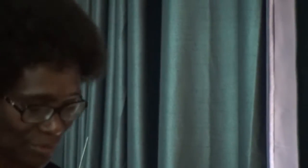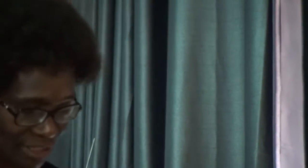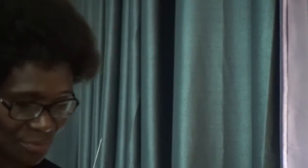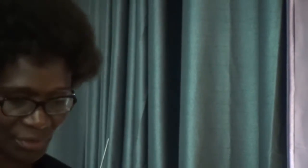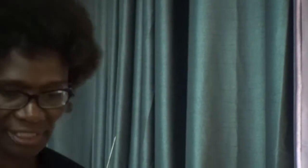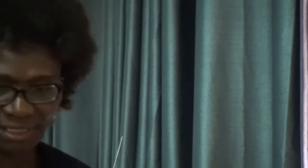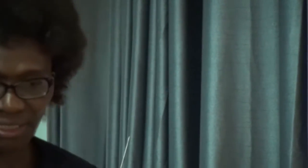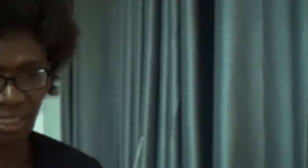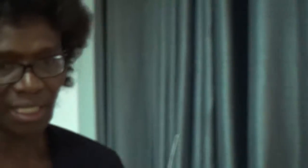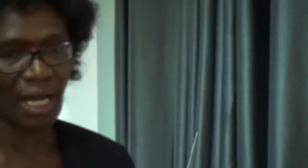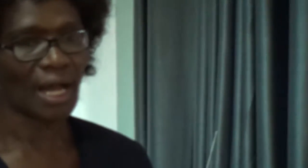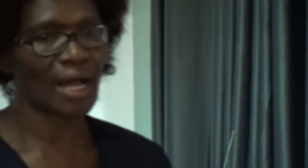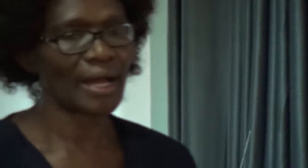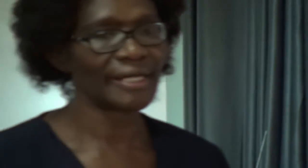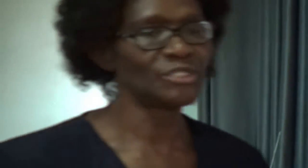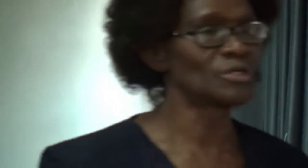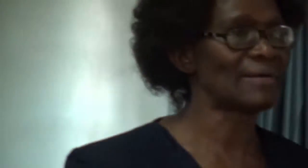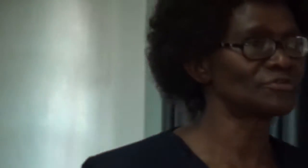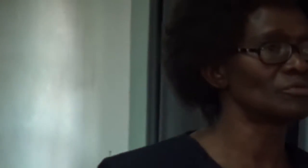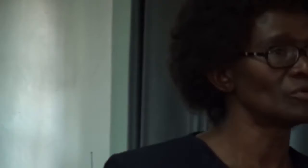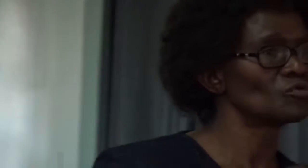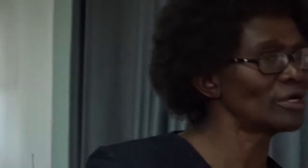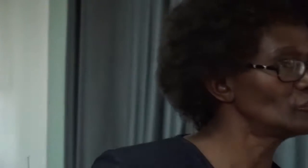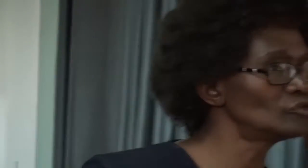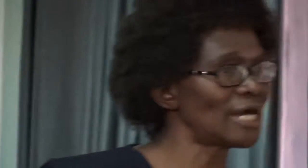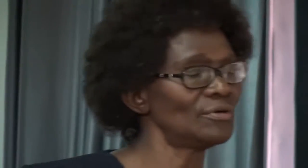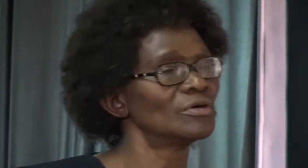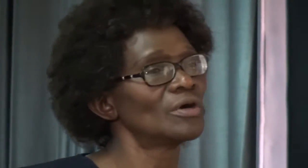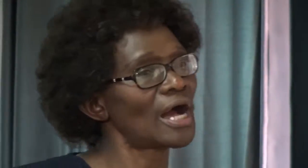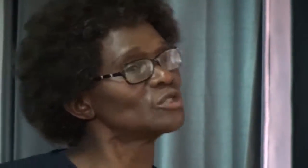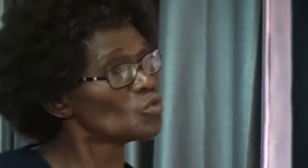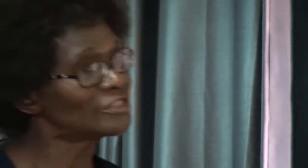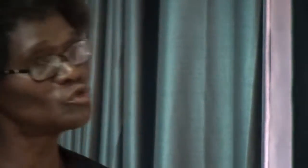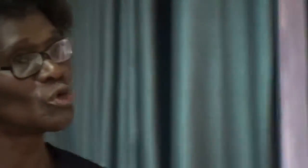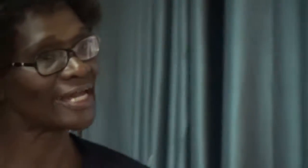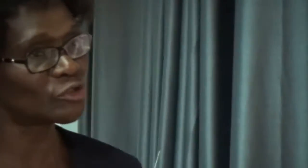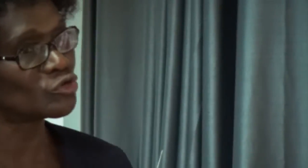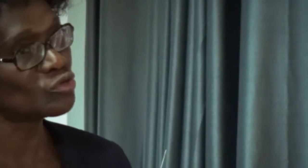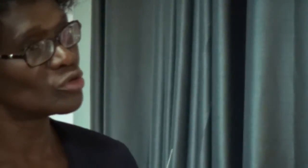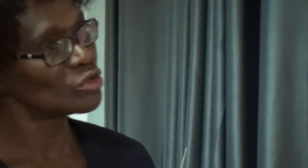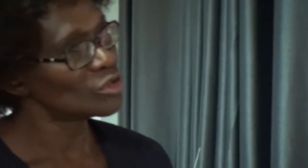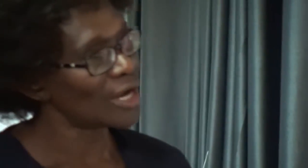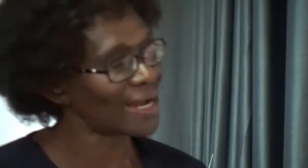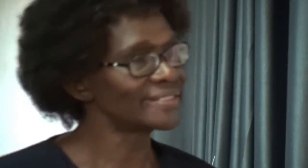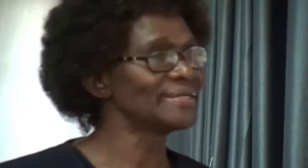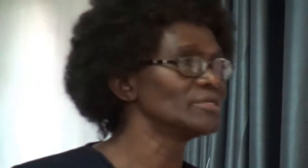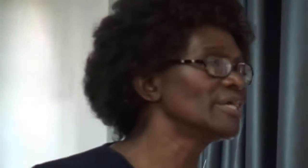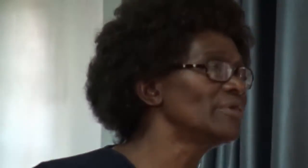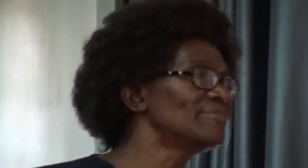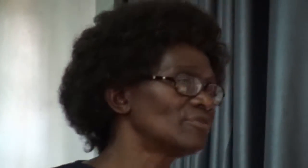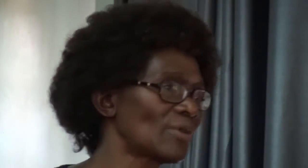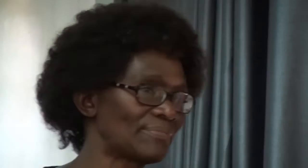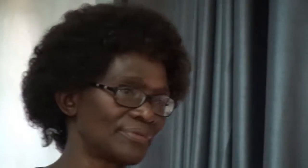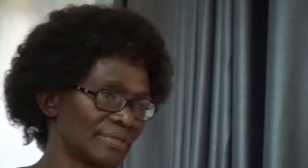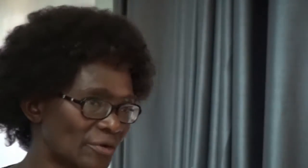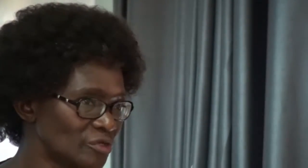really support this project. It will come from what you do now and what you would like to do, and they